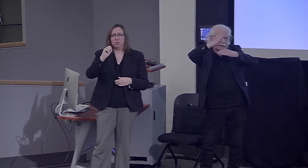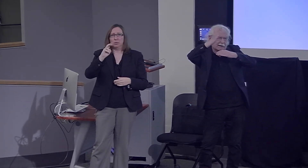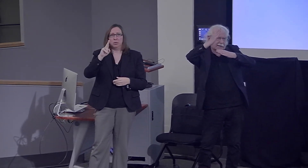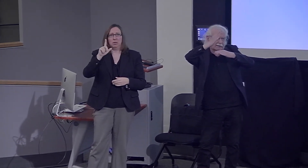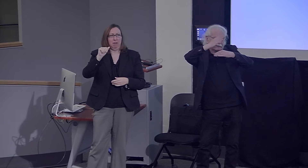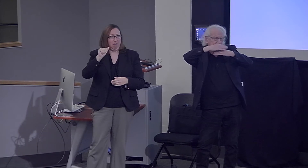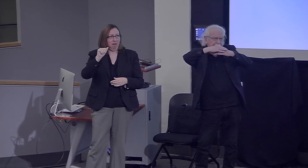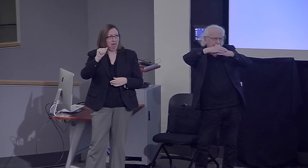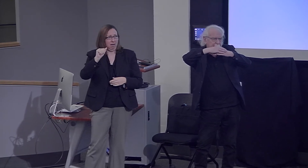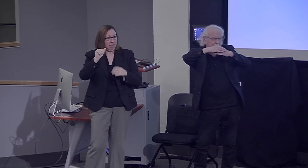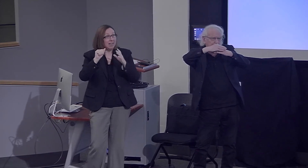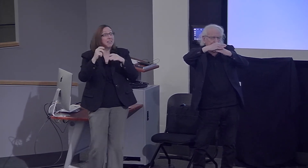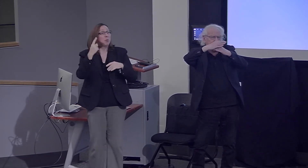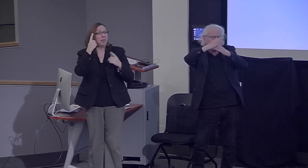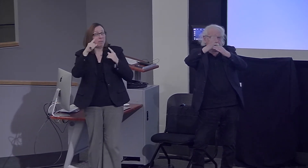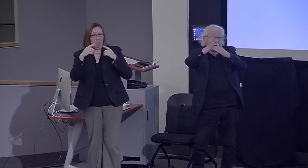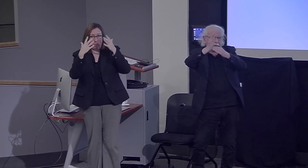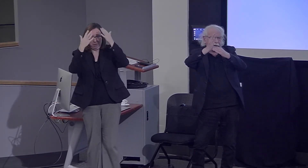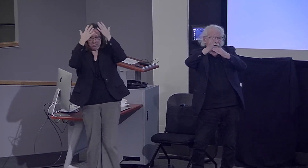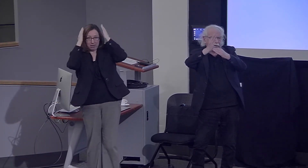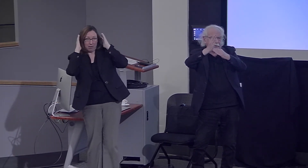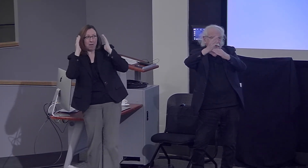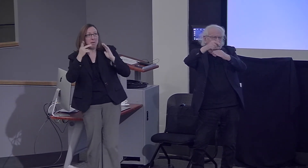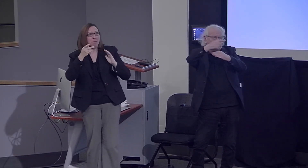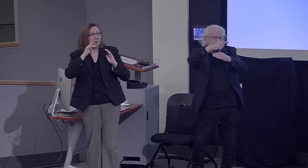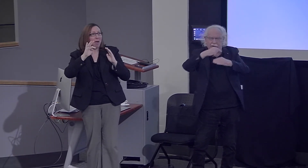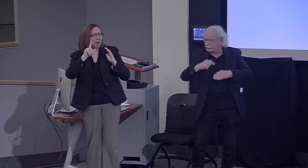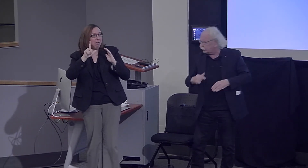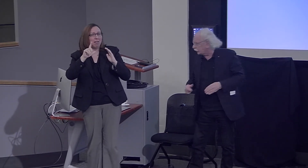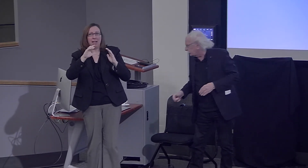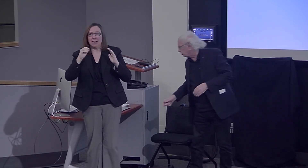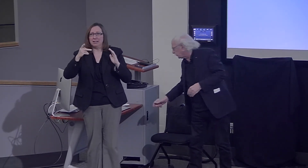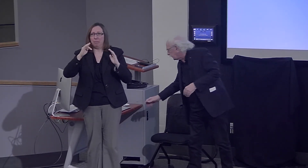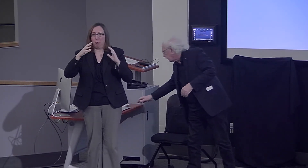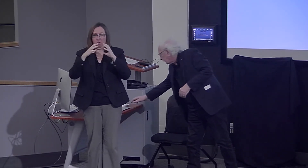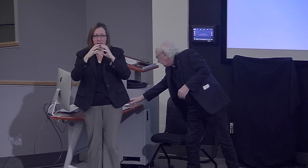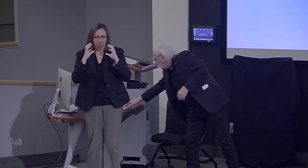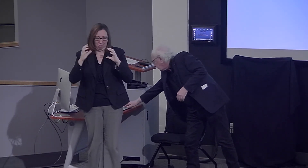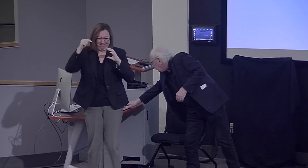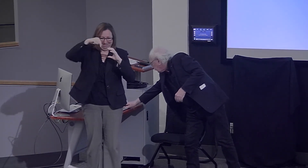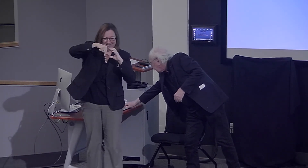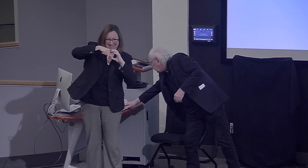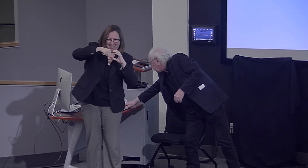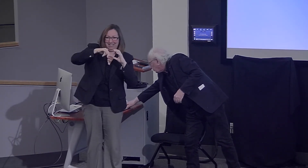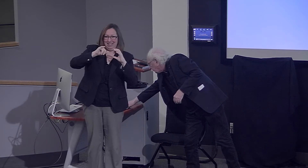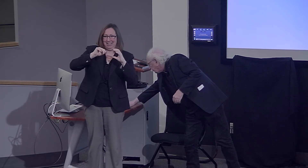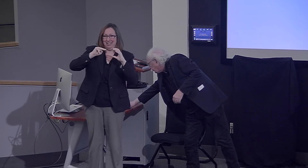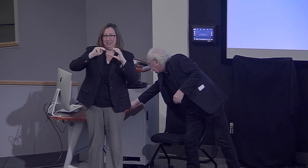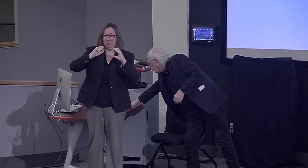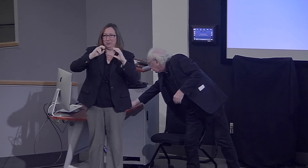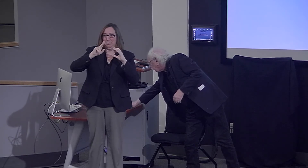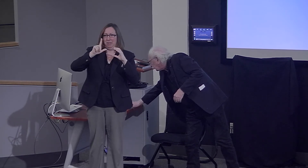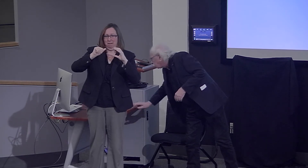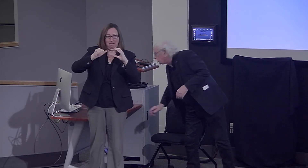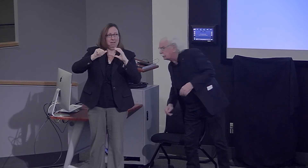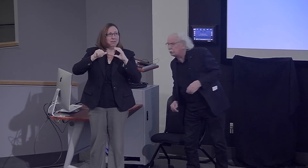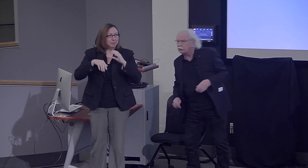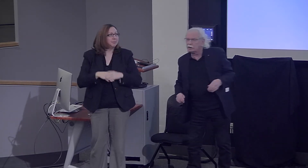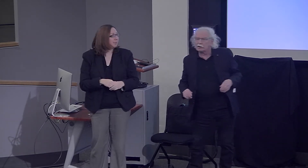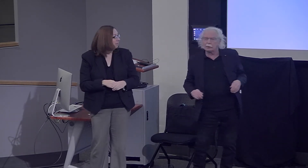between parietal and temporal lobe. If you open parietal temporal lobe, you see the insula. With two